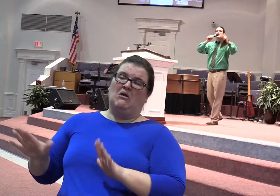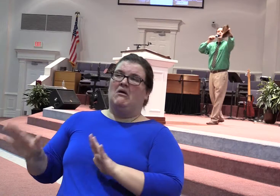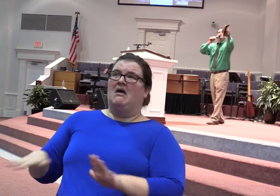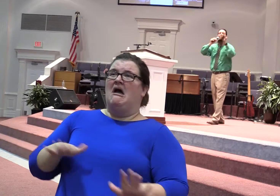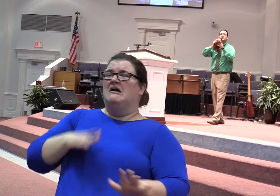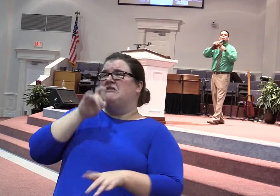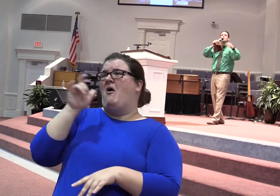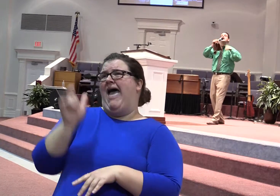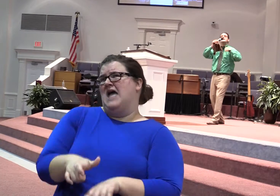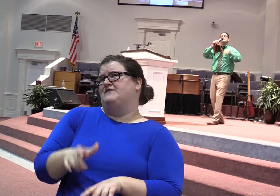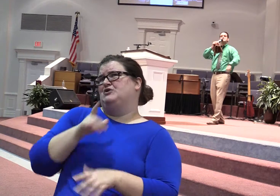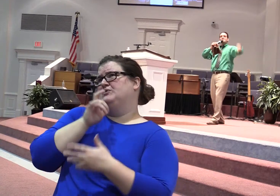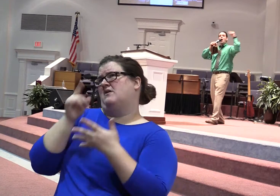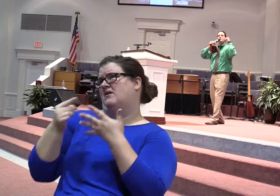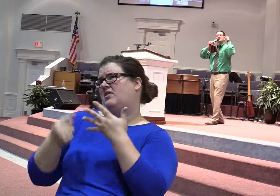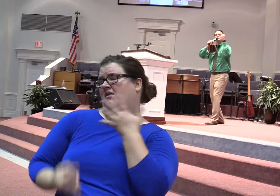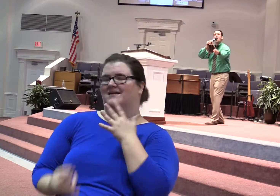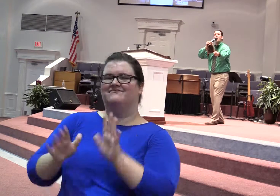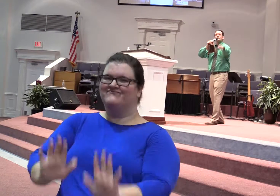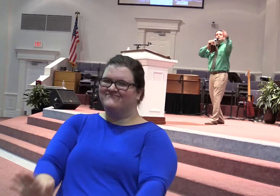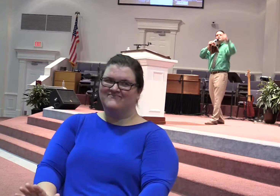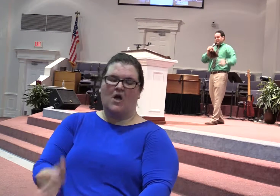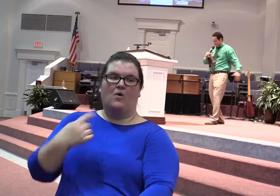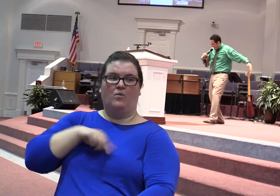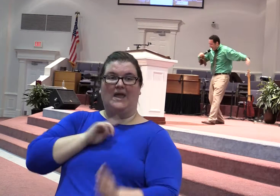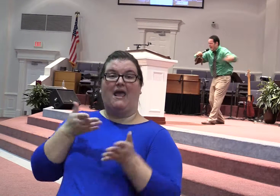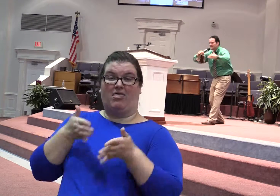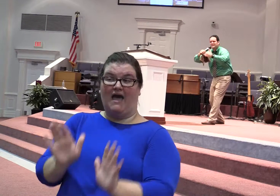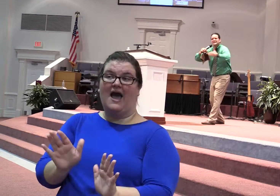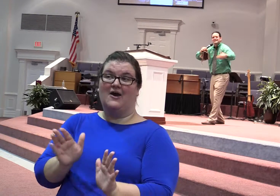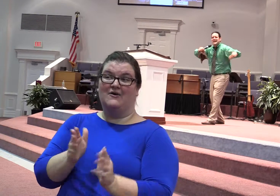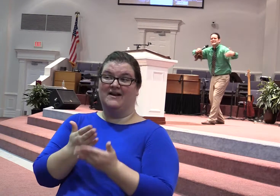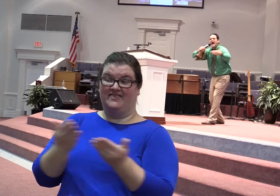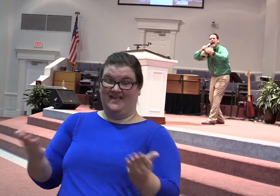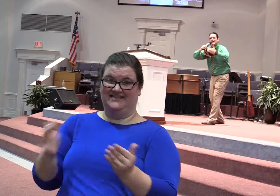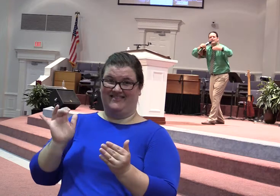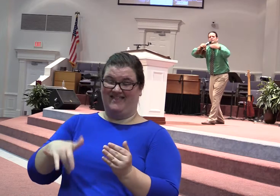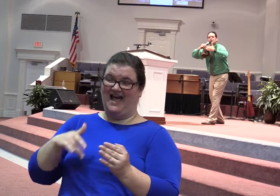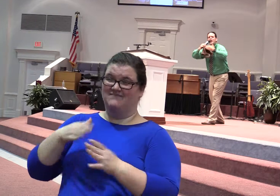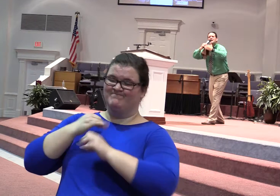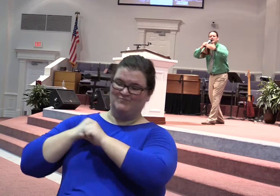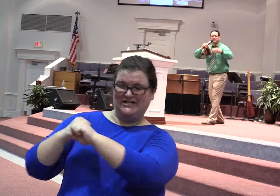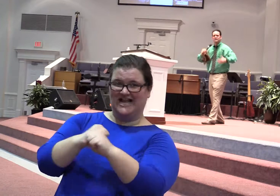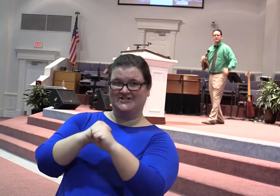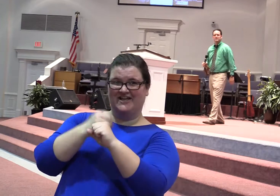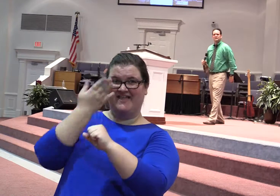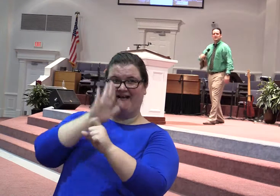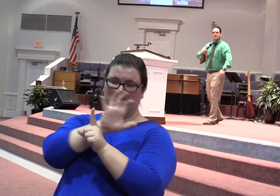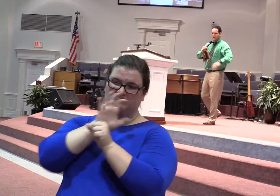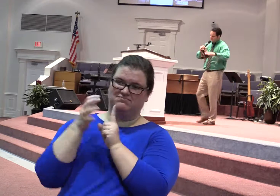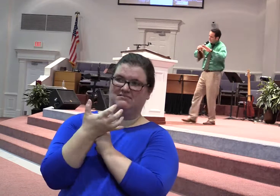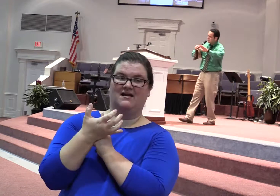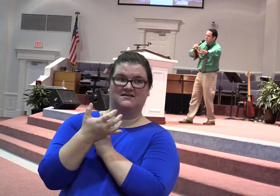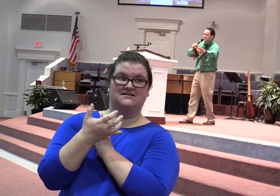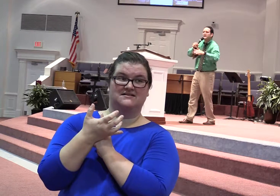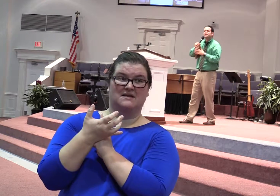You better watch out, because we open the door, the hedge that God has put around us.